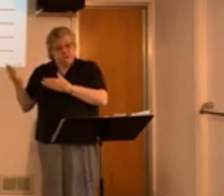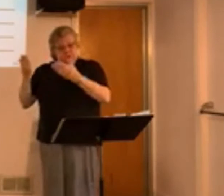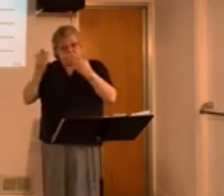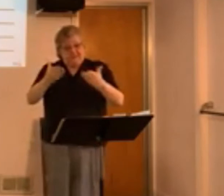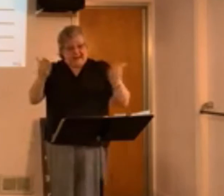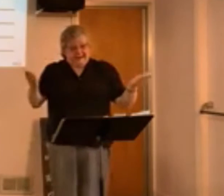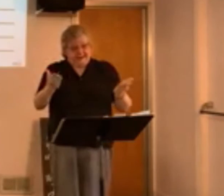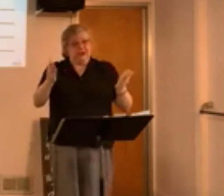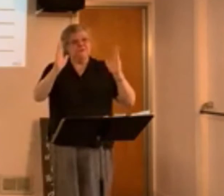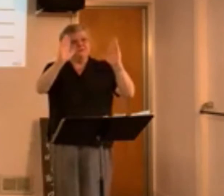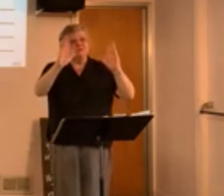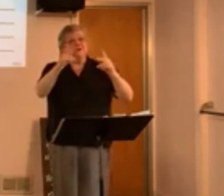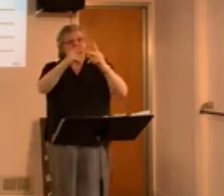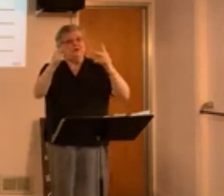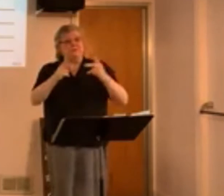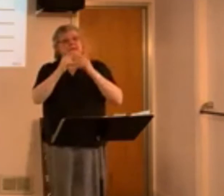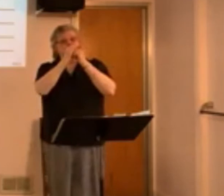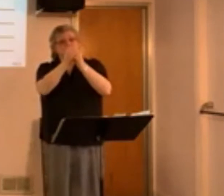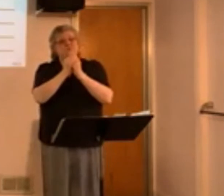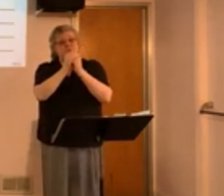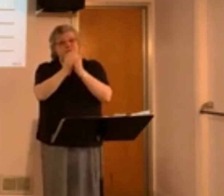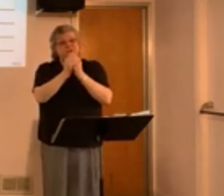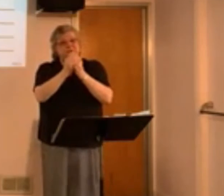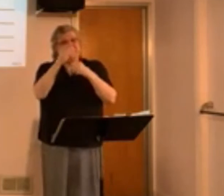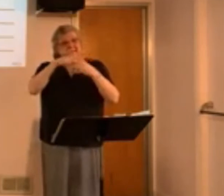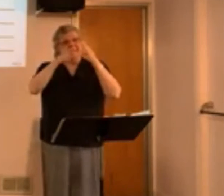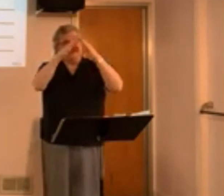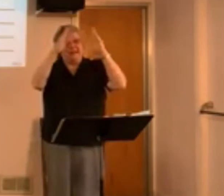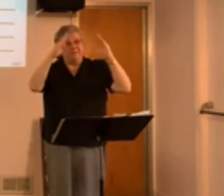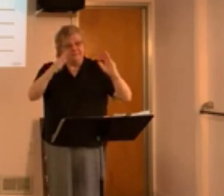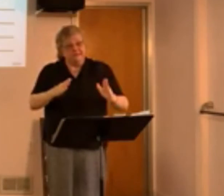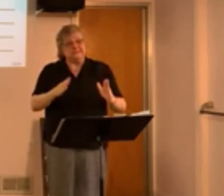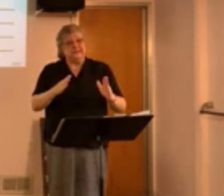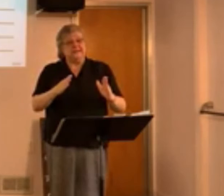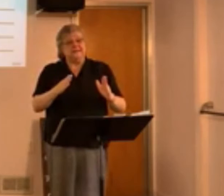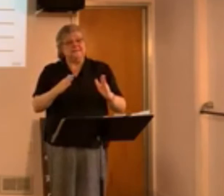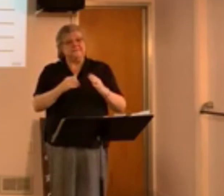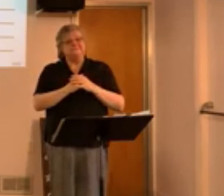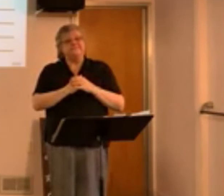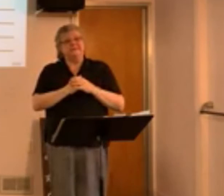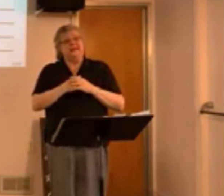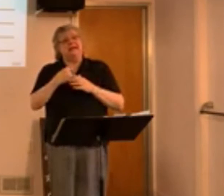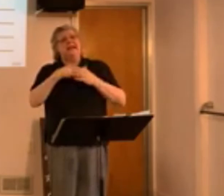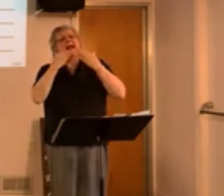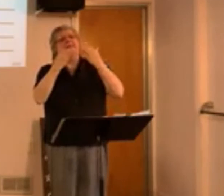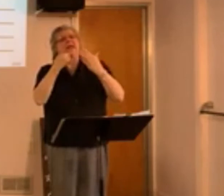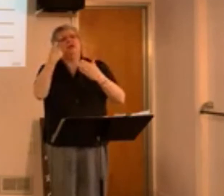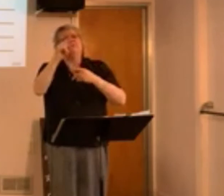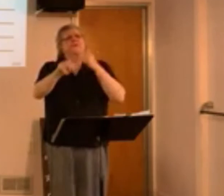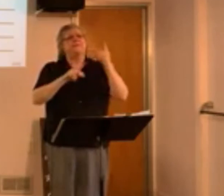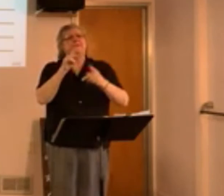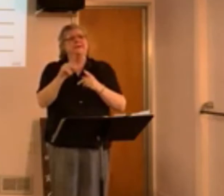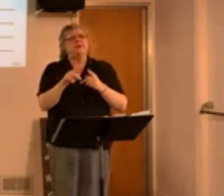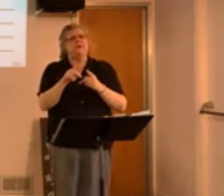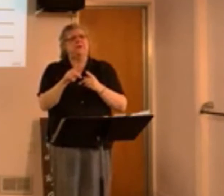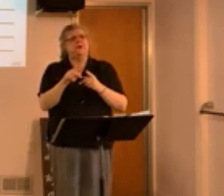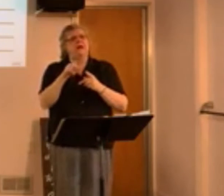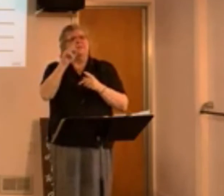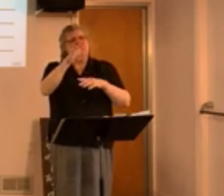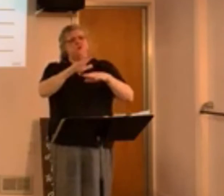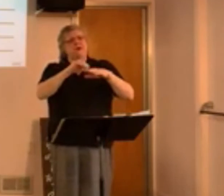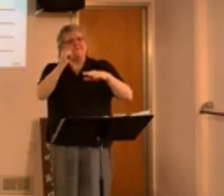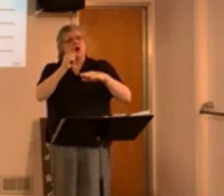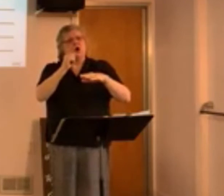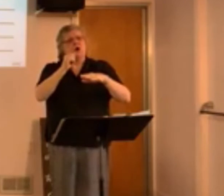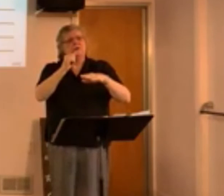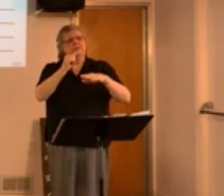for this wonderful place of worship and ministry. And Lord, I thank you for the people that you've called